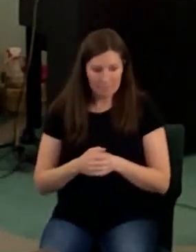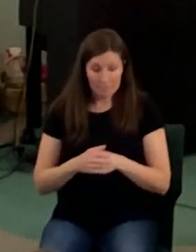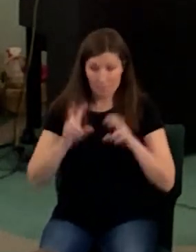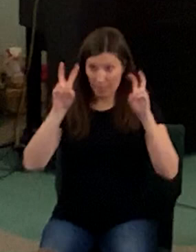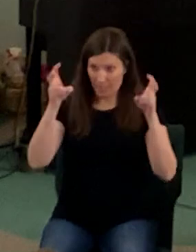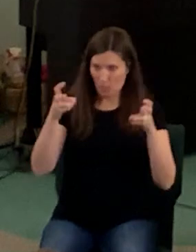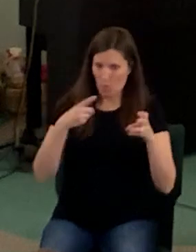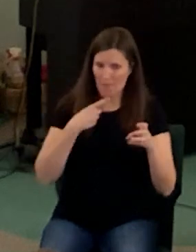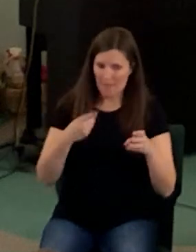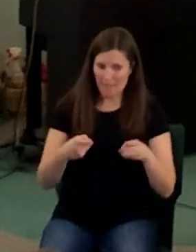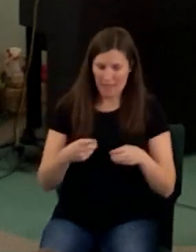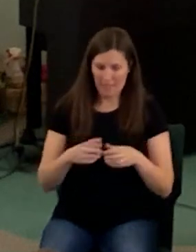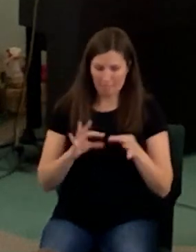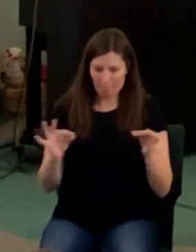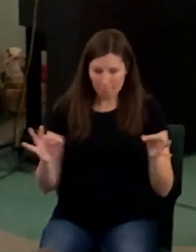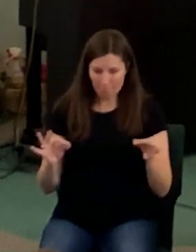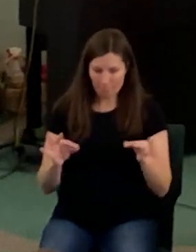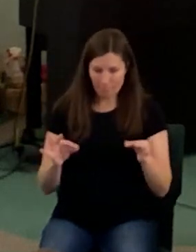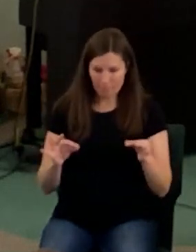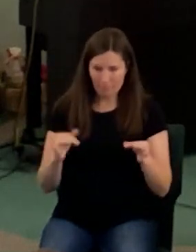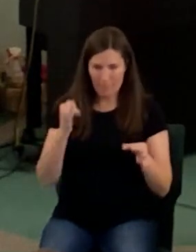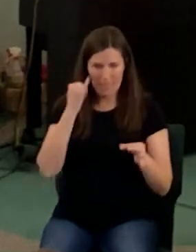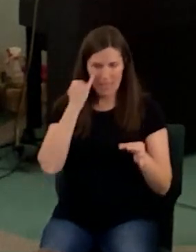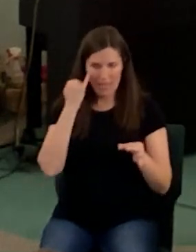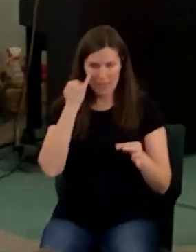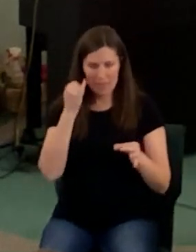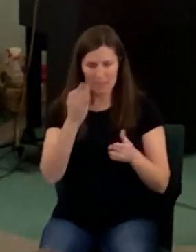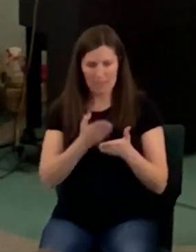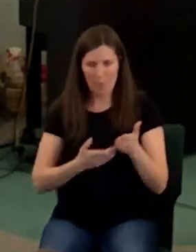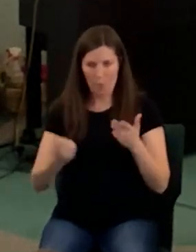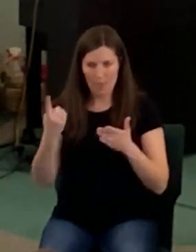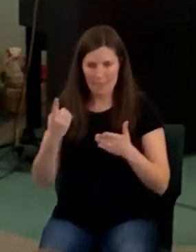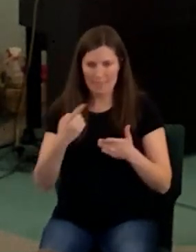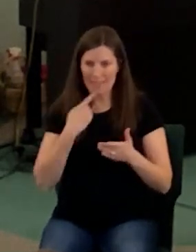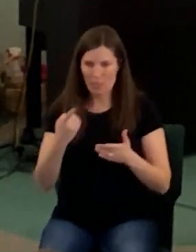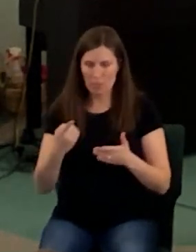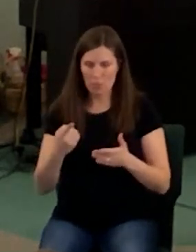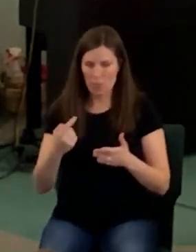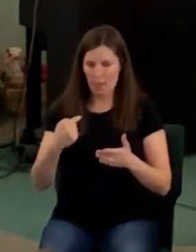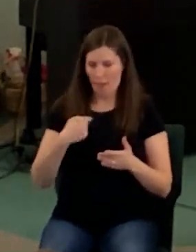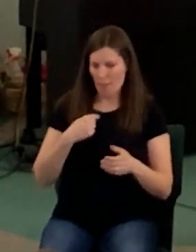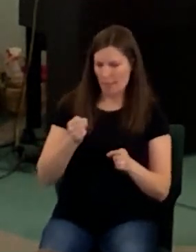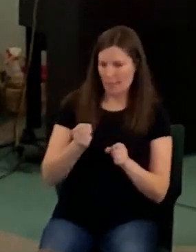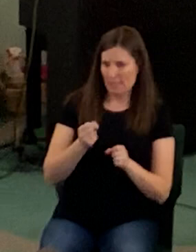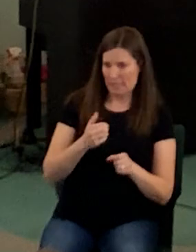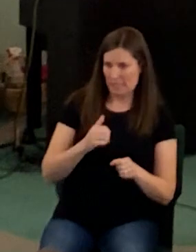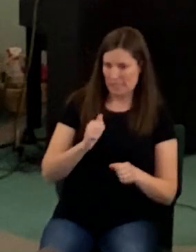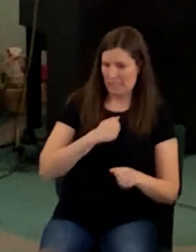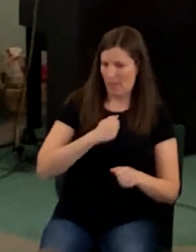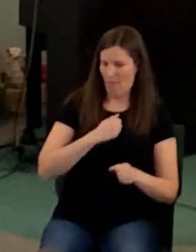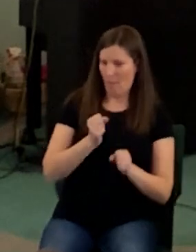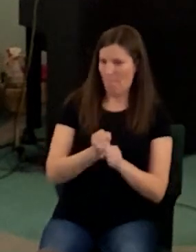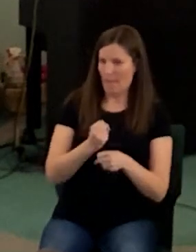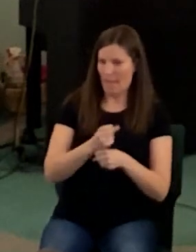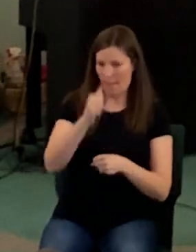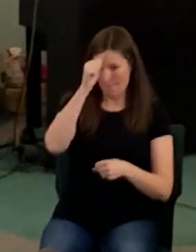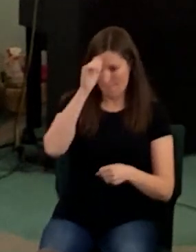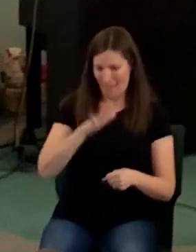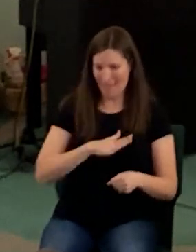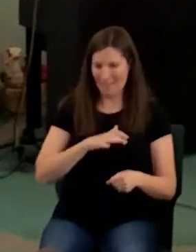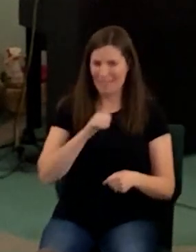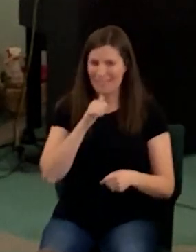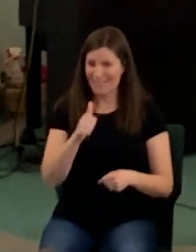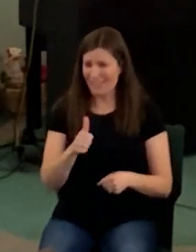It's the quote that says, if someone ever tells you he's a self-made man, he's not much